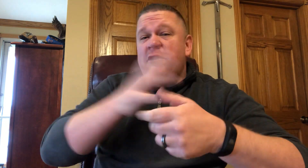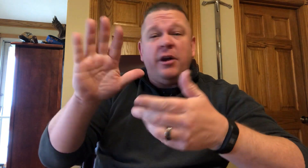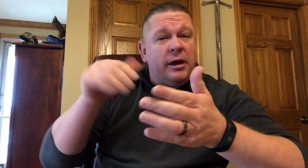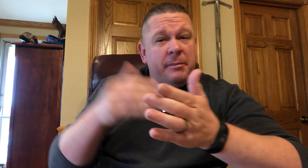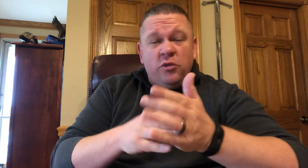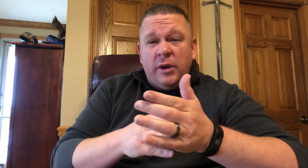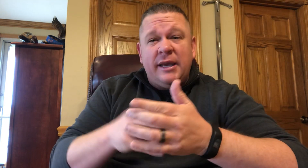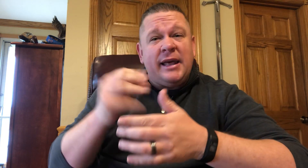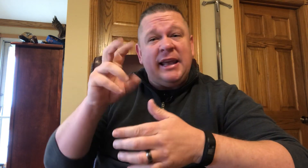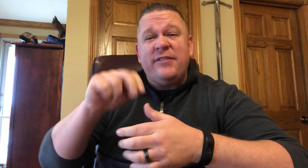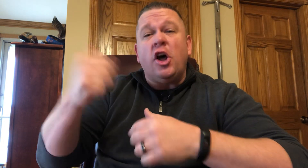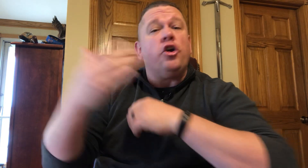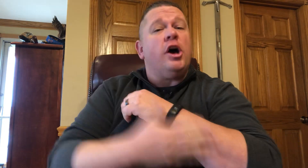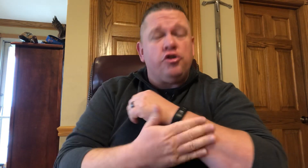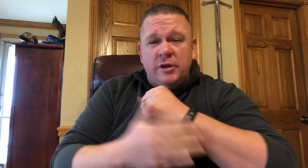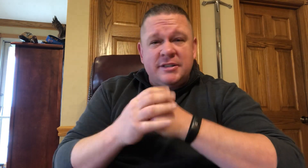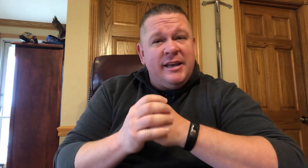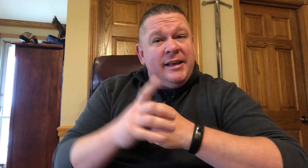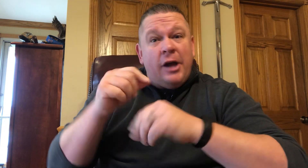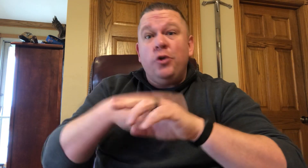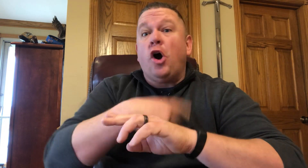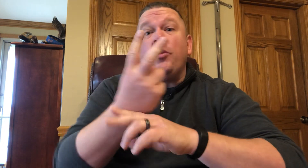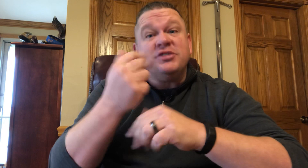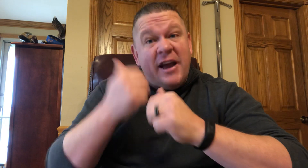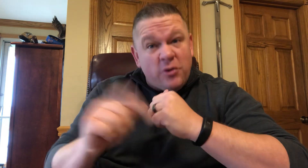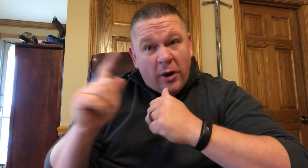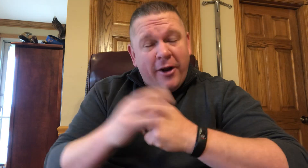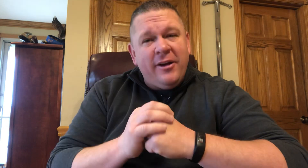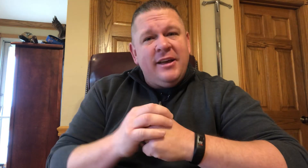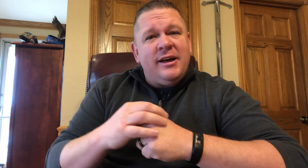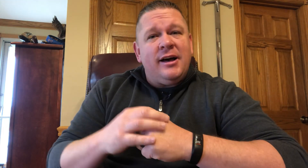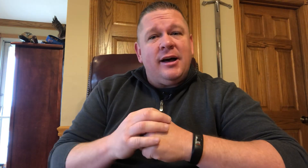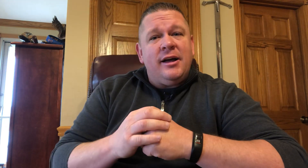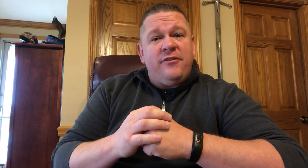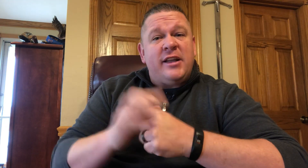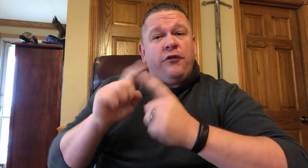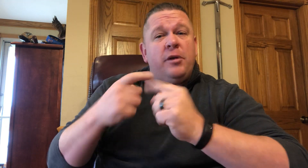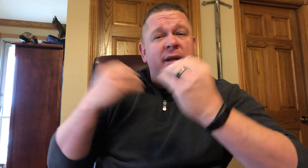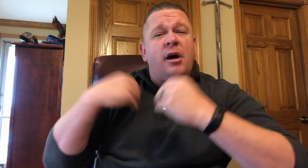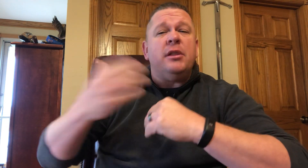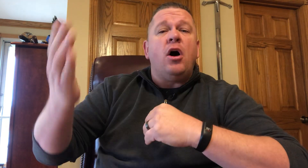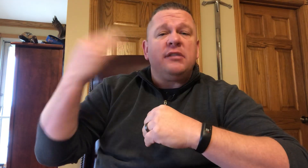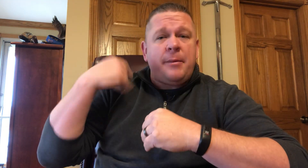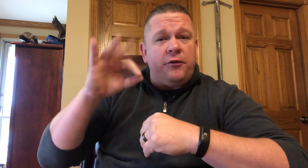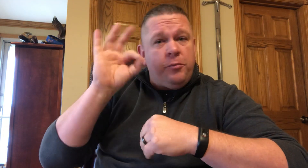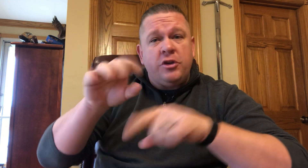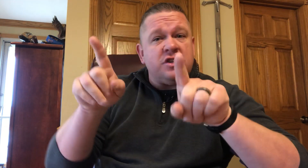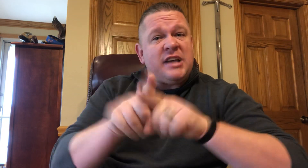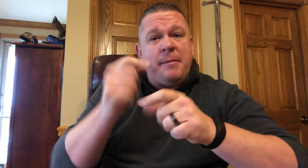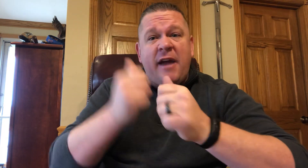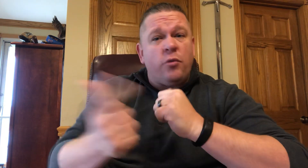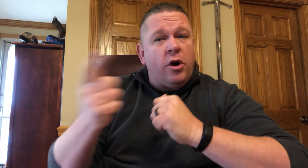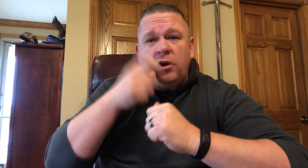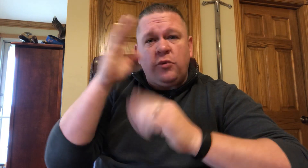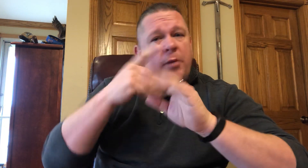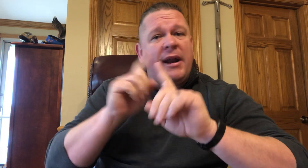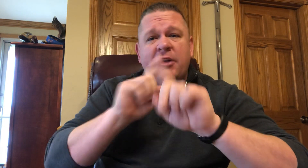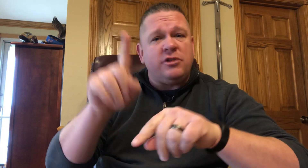everything in between and even other countries. I do cartwheels everywhere. In fact, a friend of mine taught me a long time ago, if you preach the same everywhere, you don't have to worry about answering